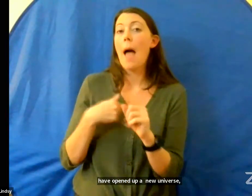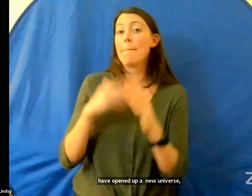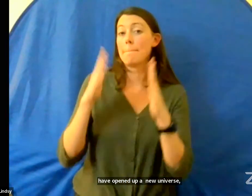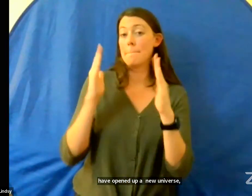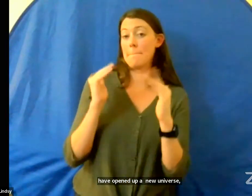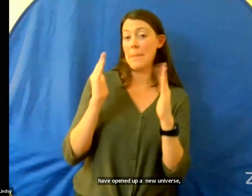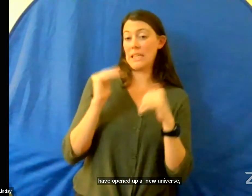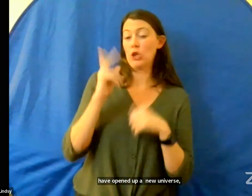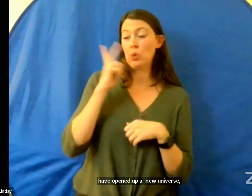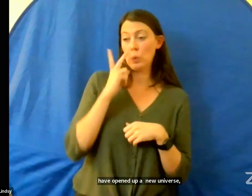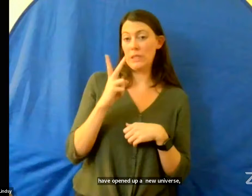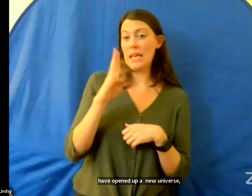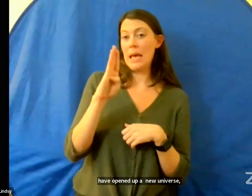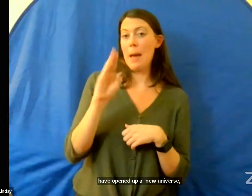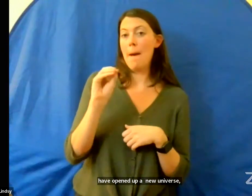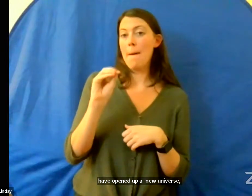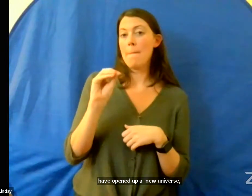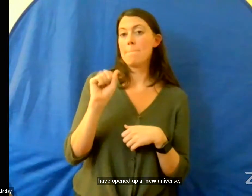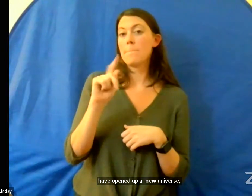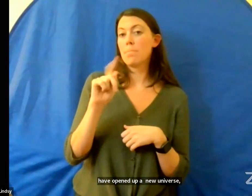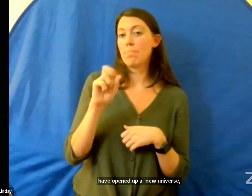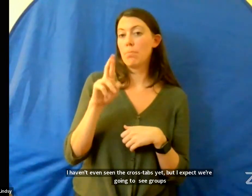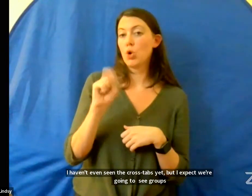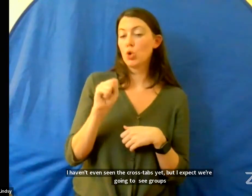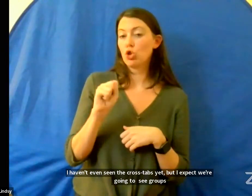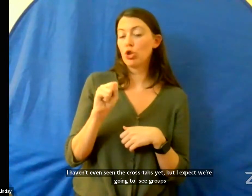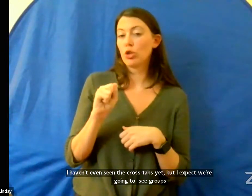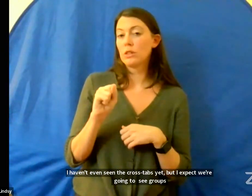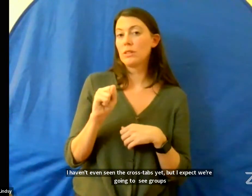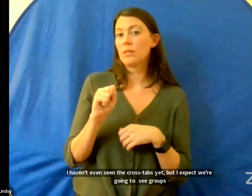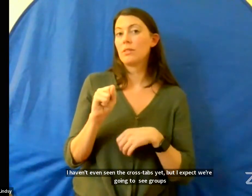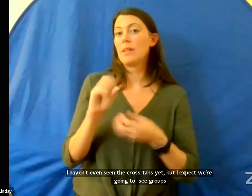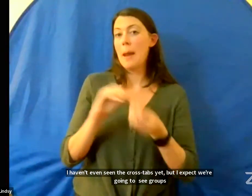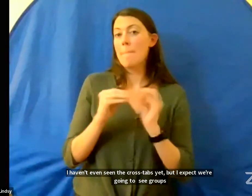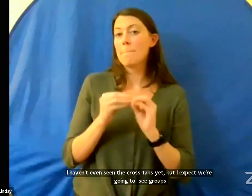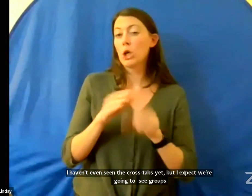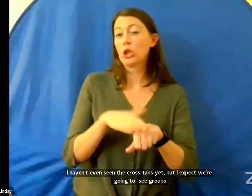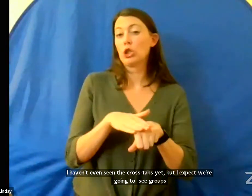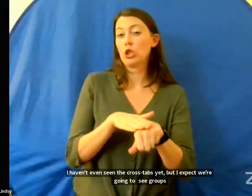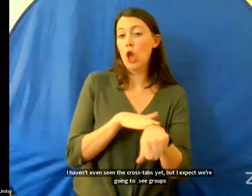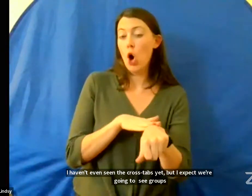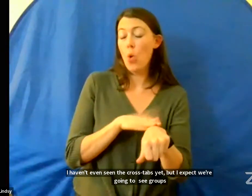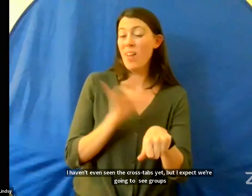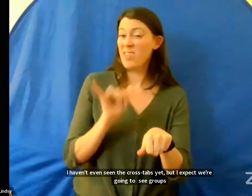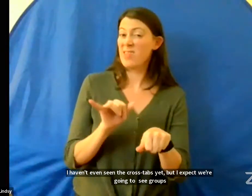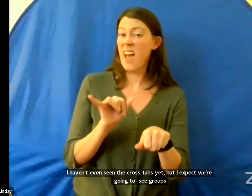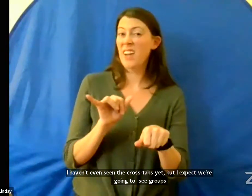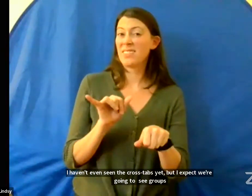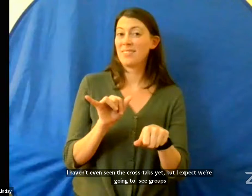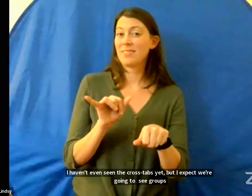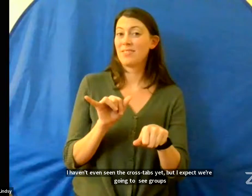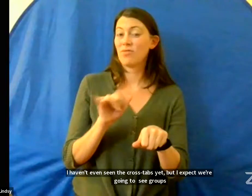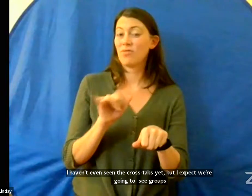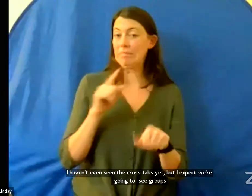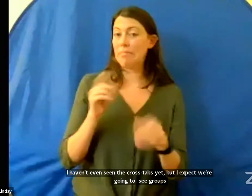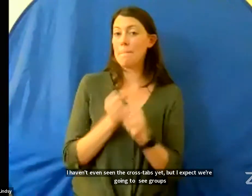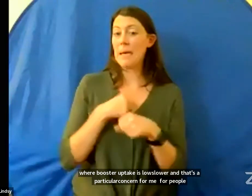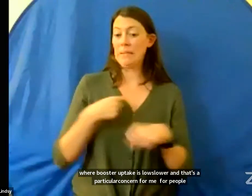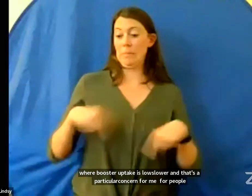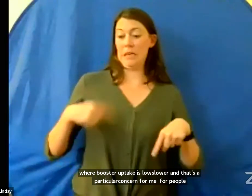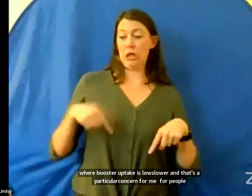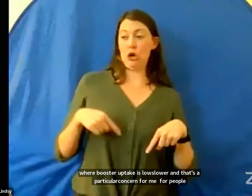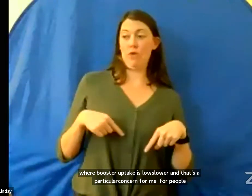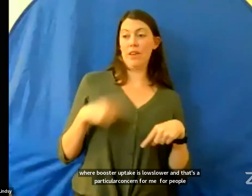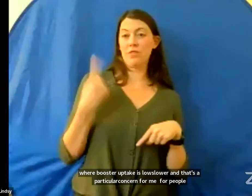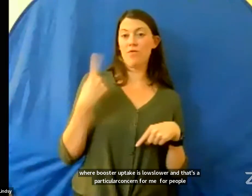slower. And that's a particular concern for me for people over age 50 who seem to have benefited the most from boosters during the winter